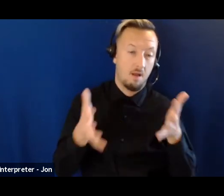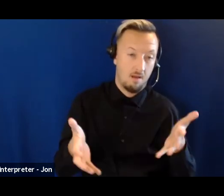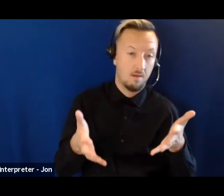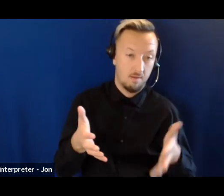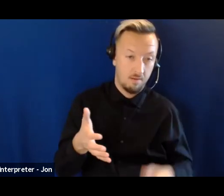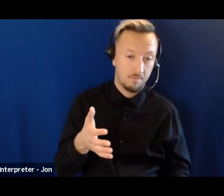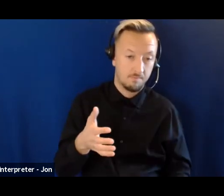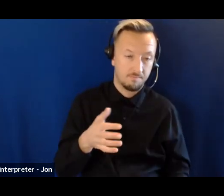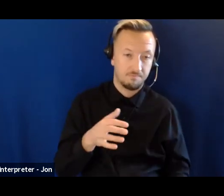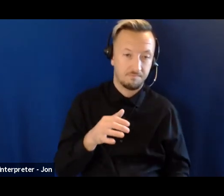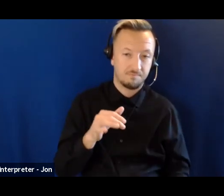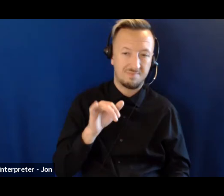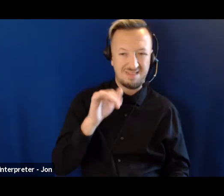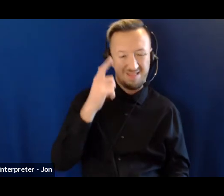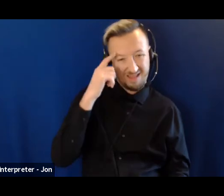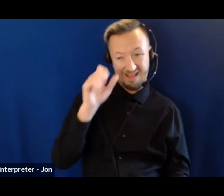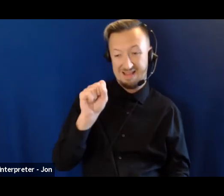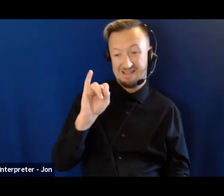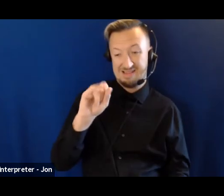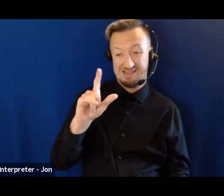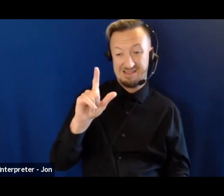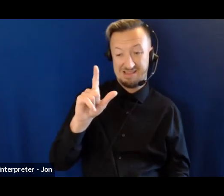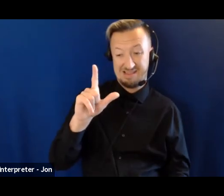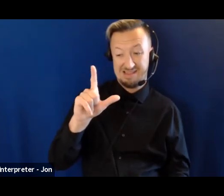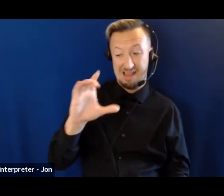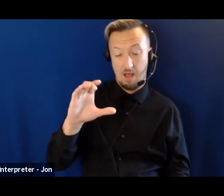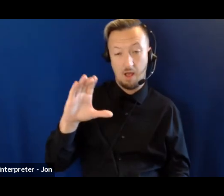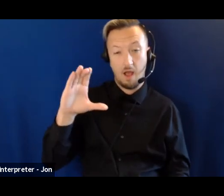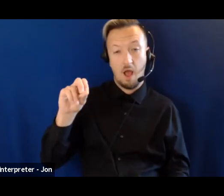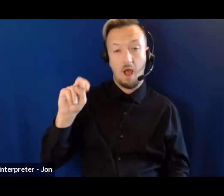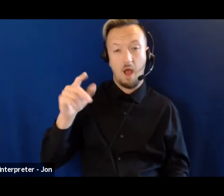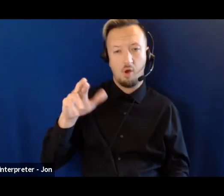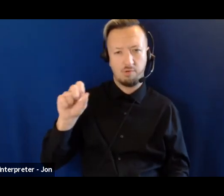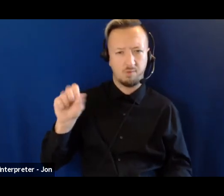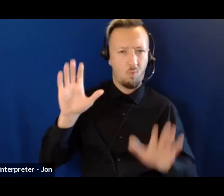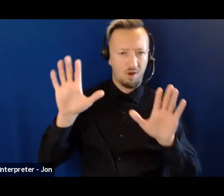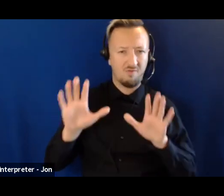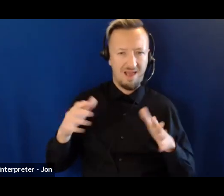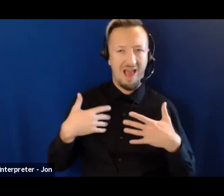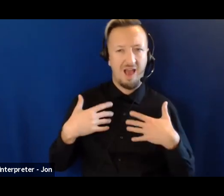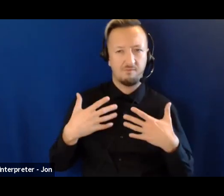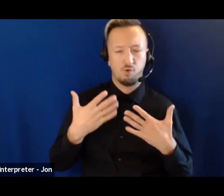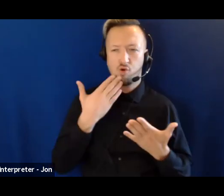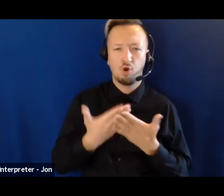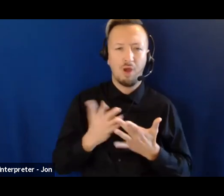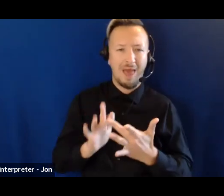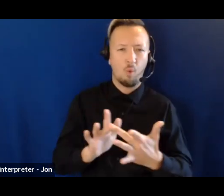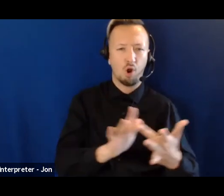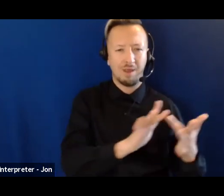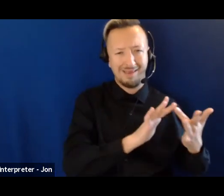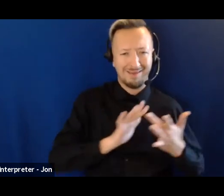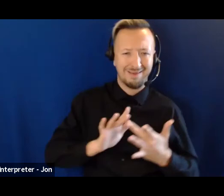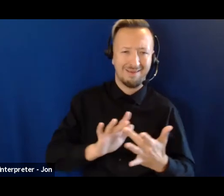I think it's one of the great things about SILC Congress as well, is that it really has that networking feel to it when you're just able to